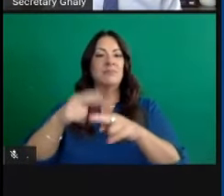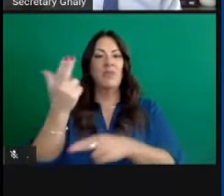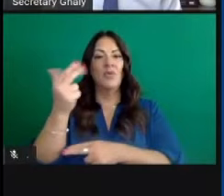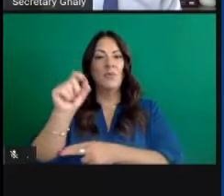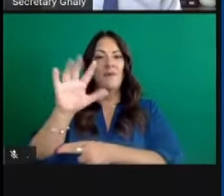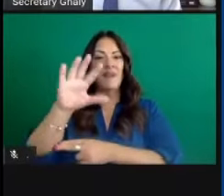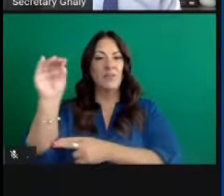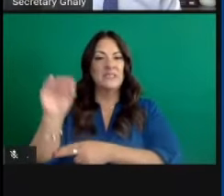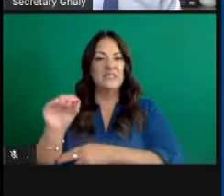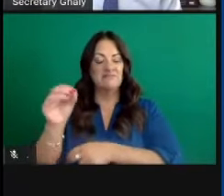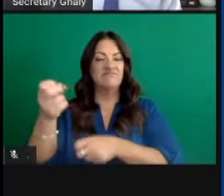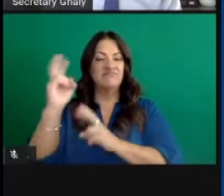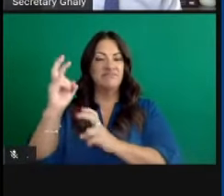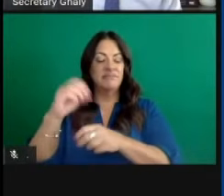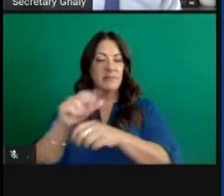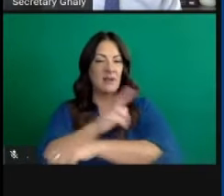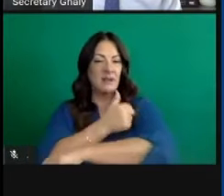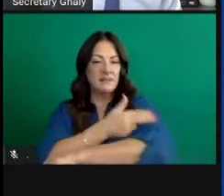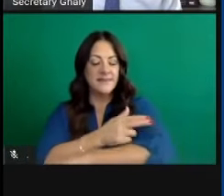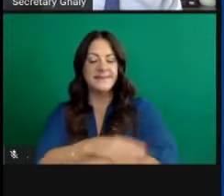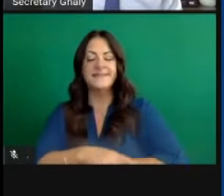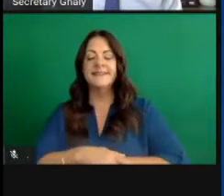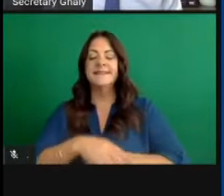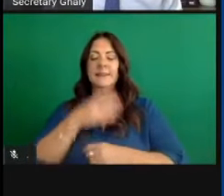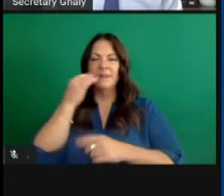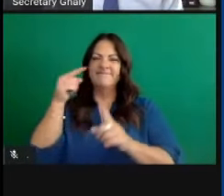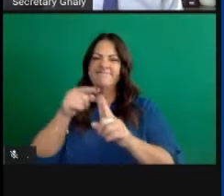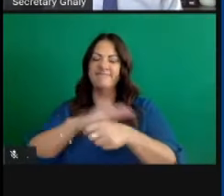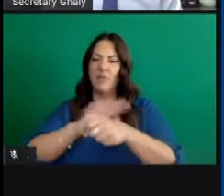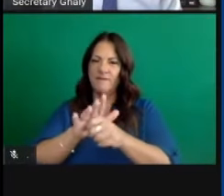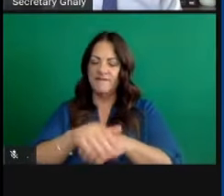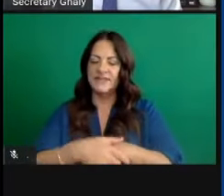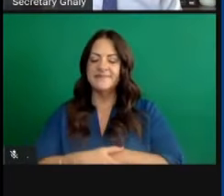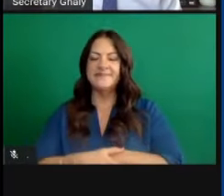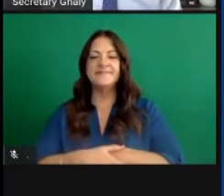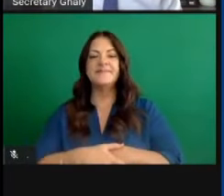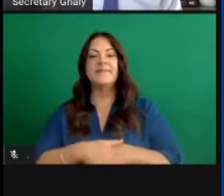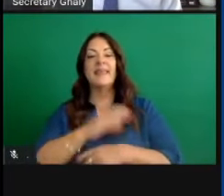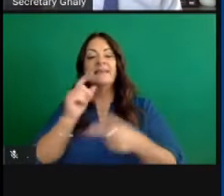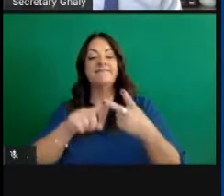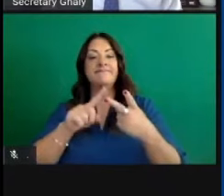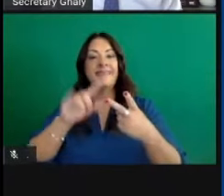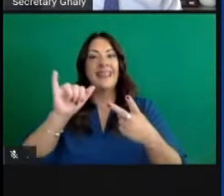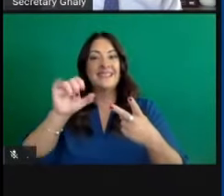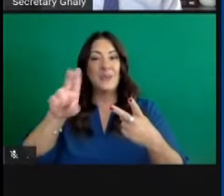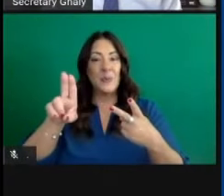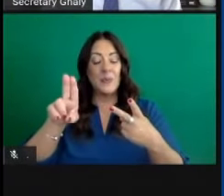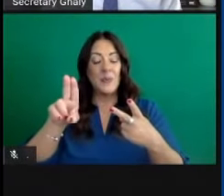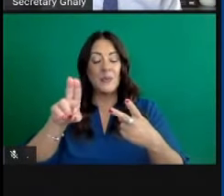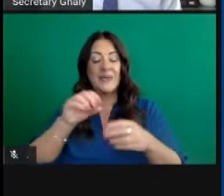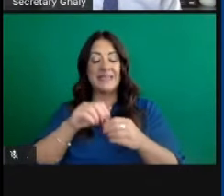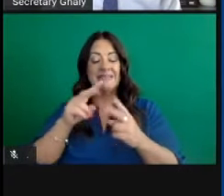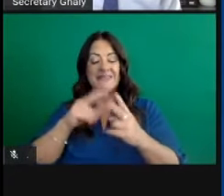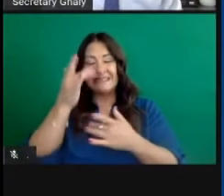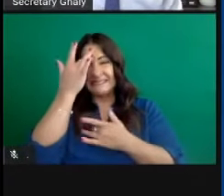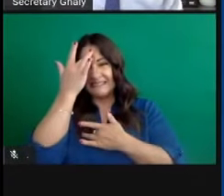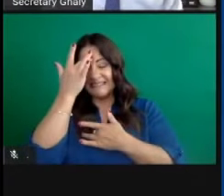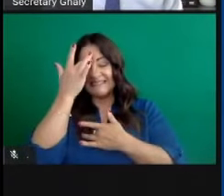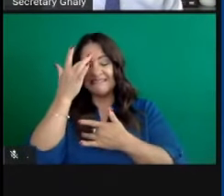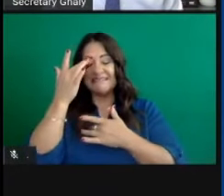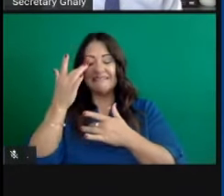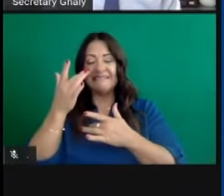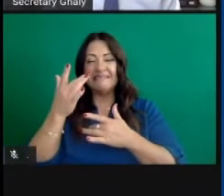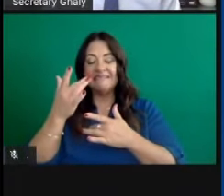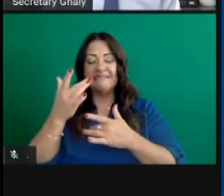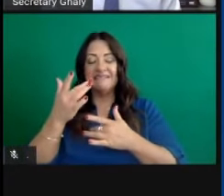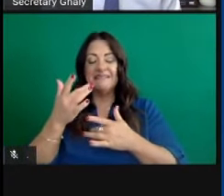our hospitals as it relates to COVID hospitalizations, and then in our intensive care units, nearly a 20%